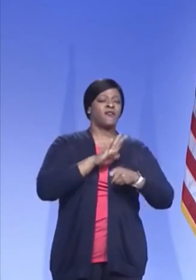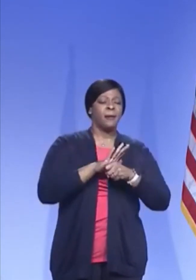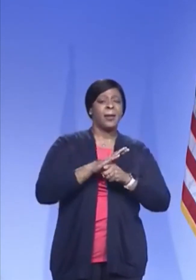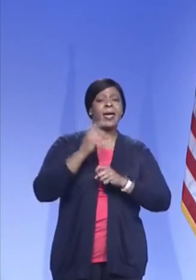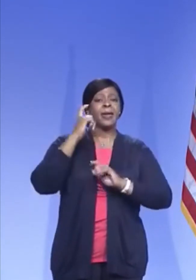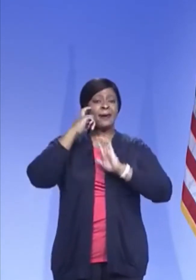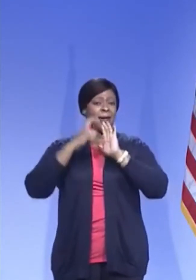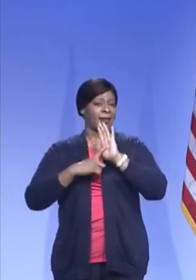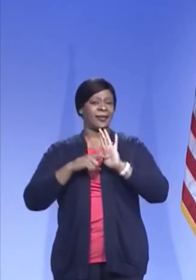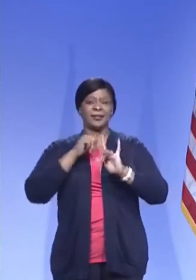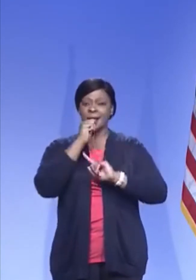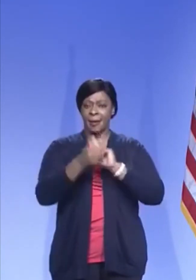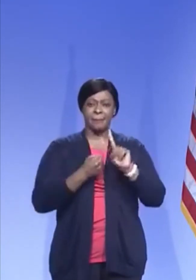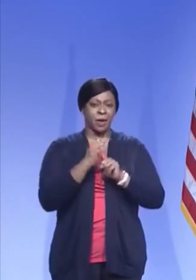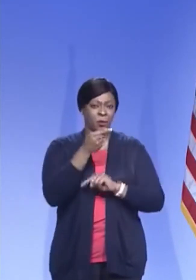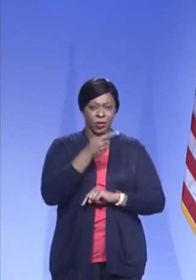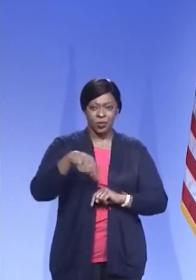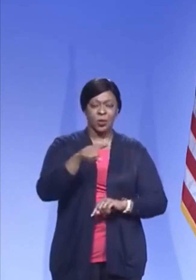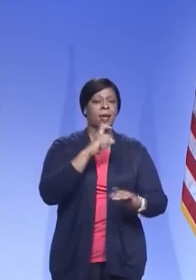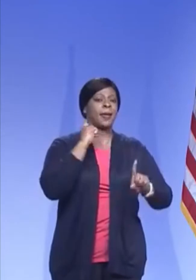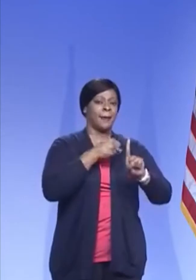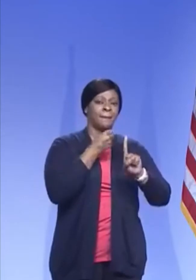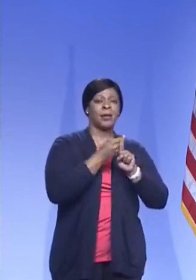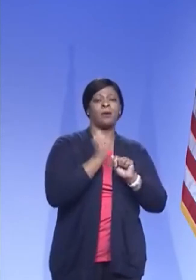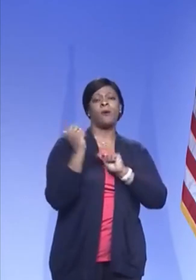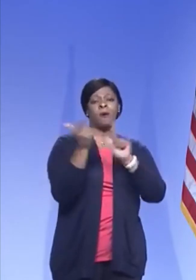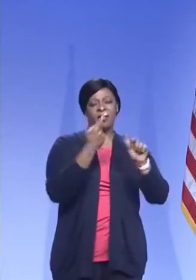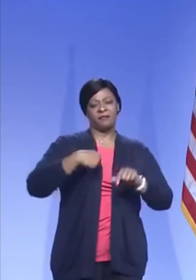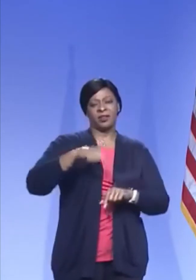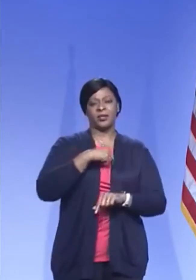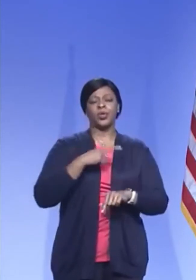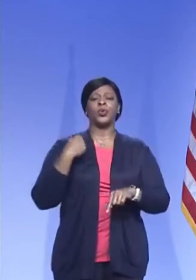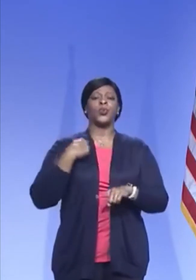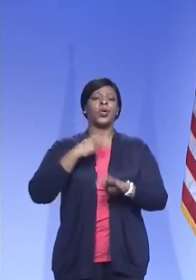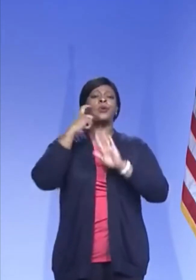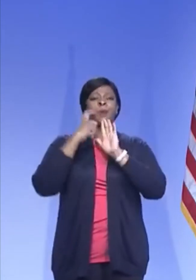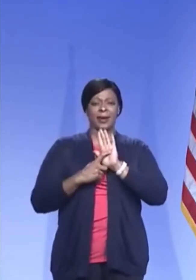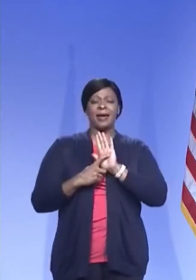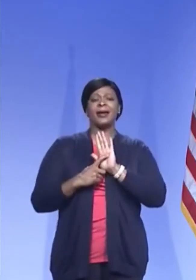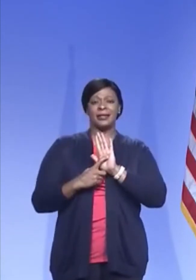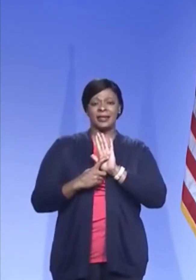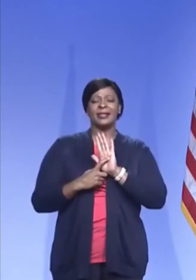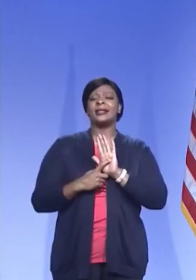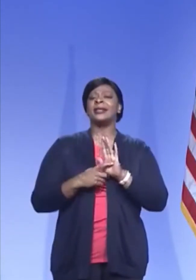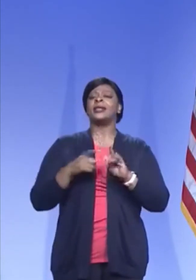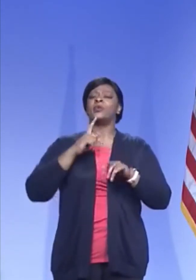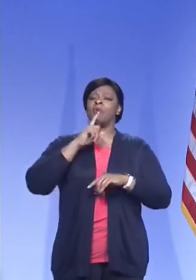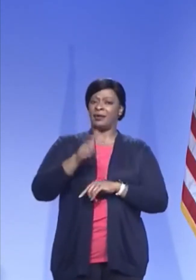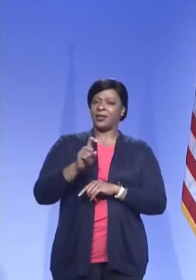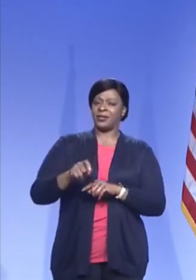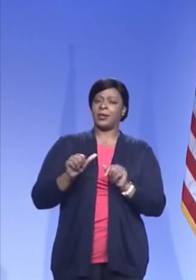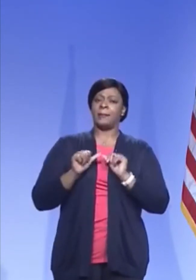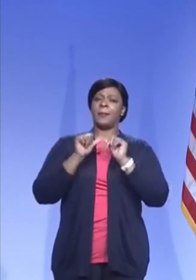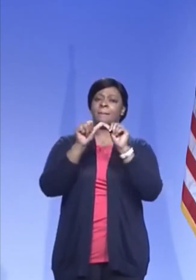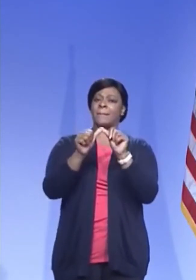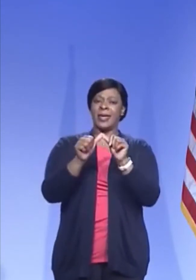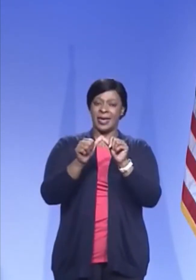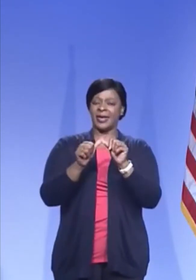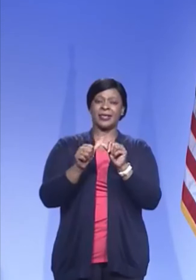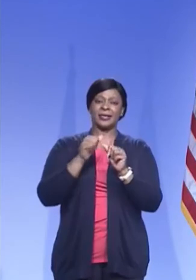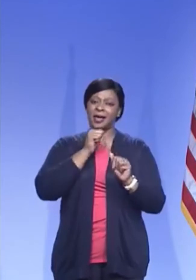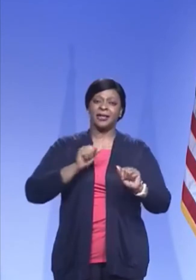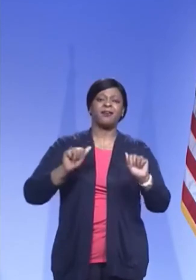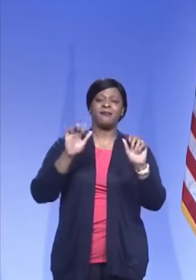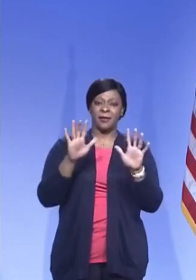not just impacting you, it impacts all of us. But we recognize that it is necessary to remain vigilant. When